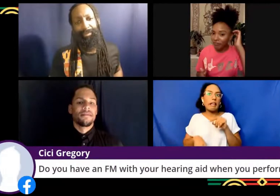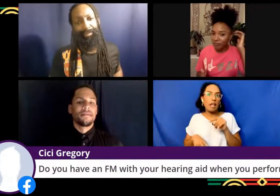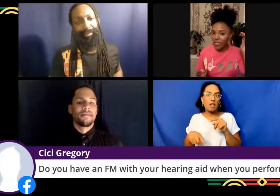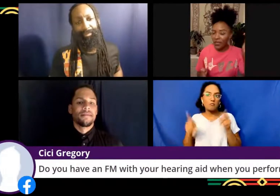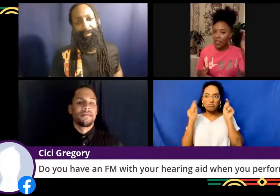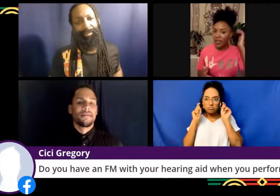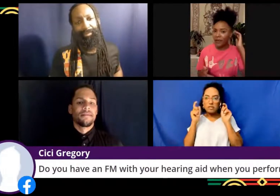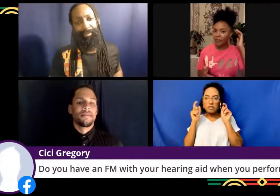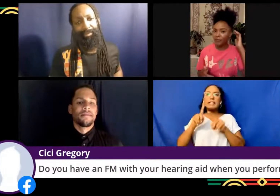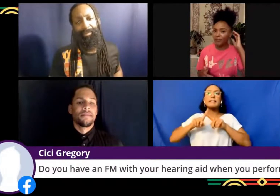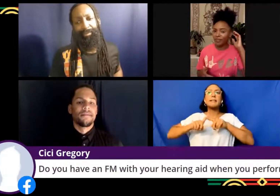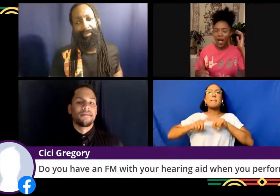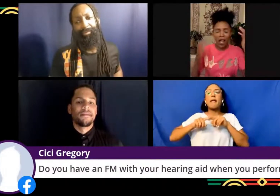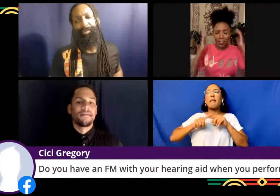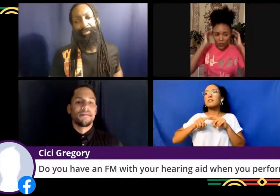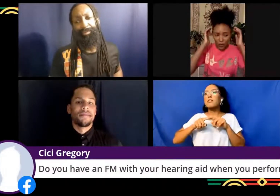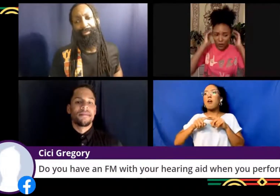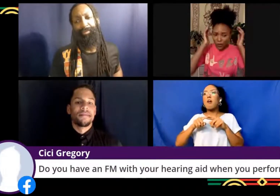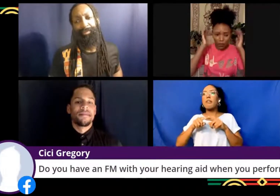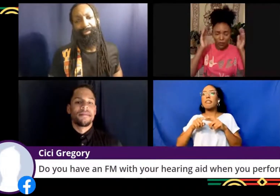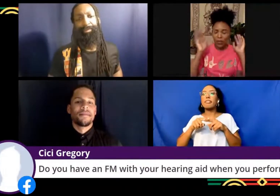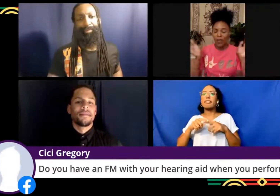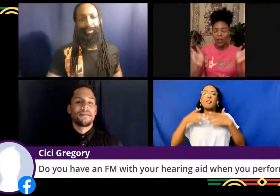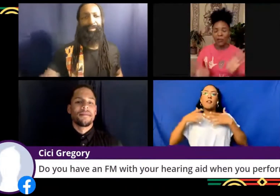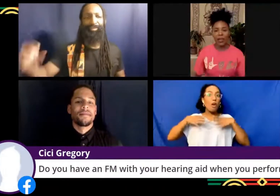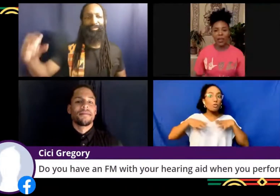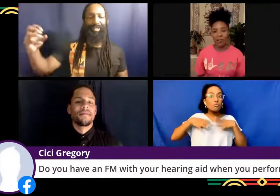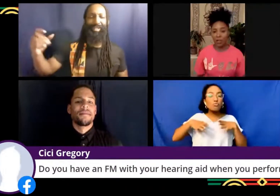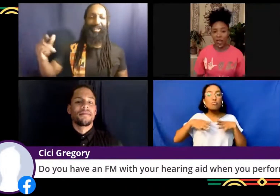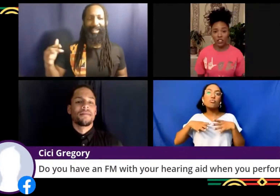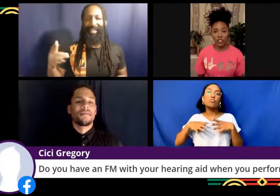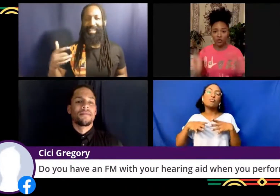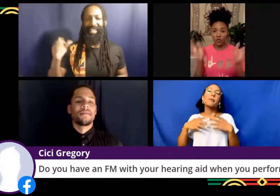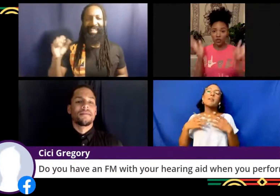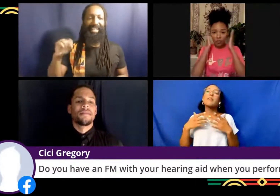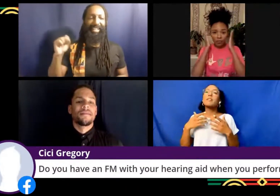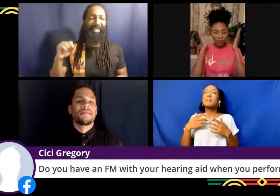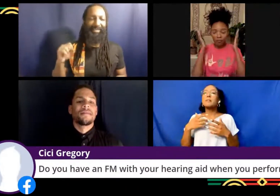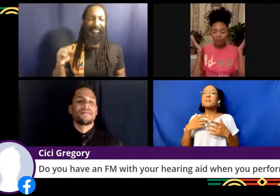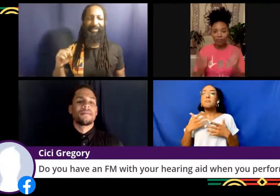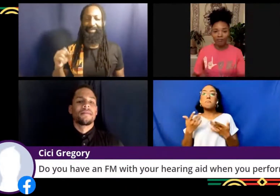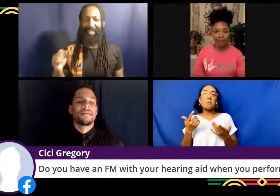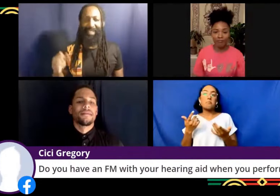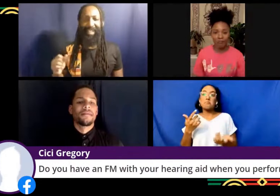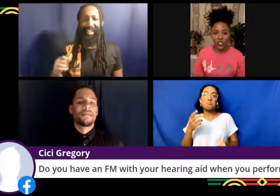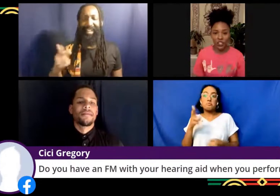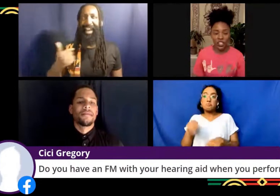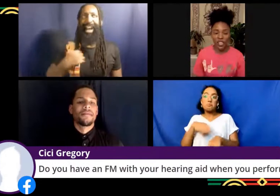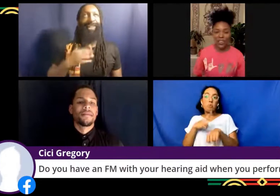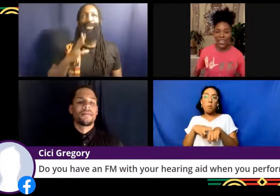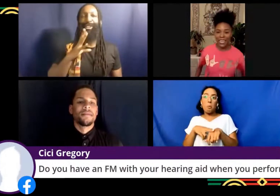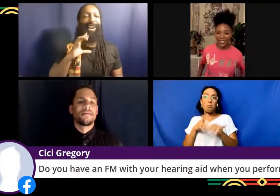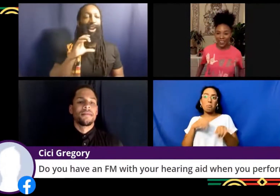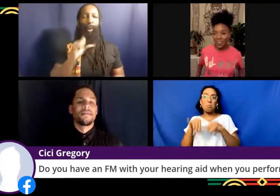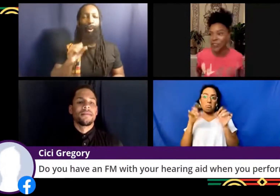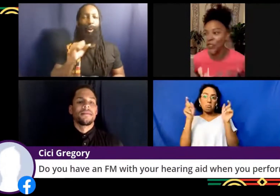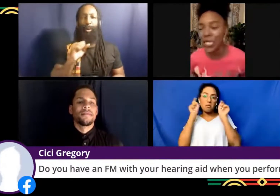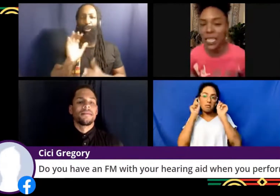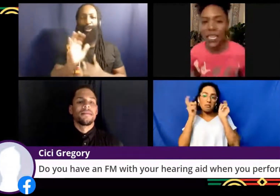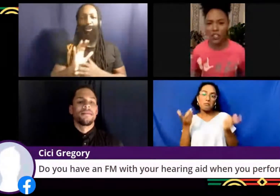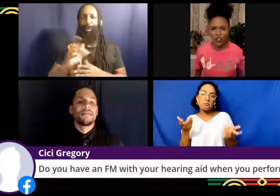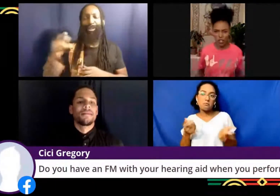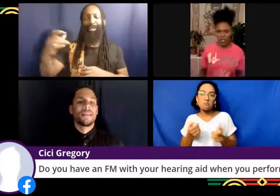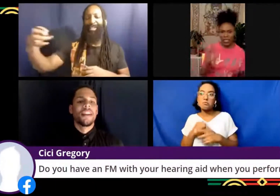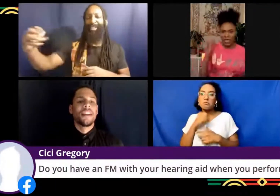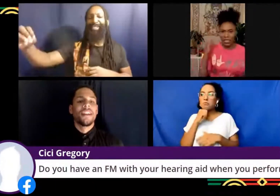on the costume, but I just use it's just the hearing aids. I don't